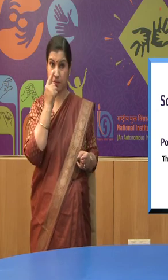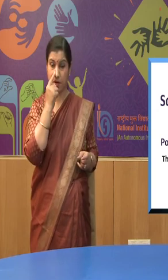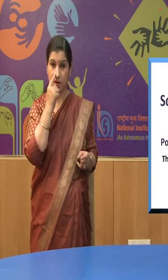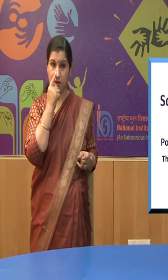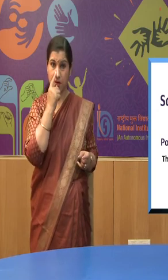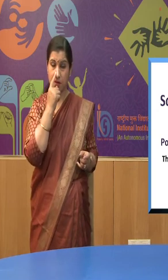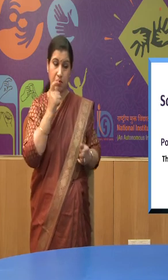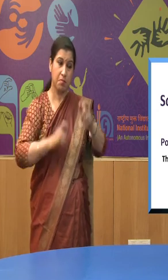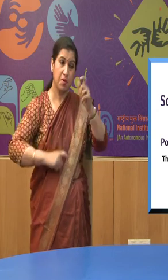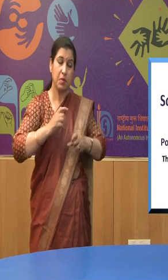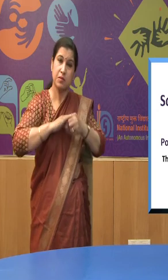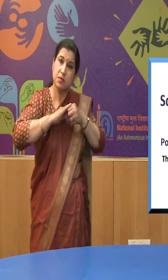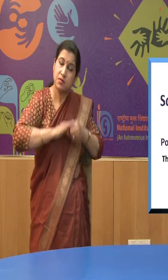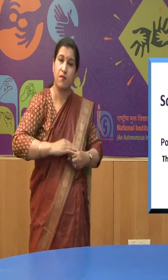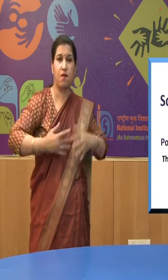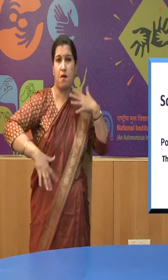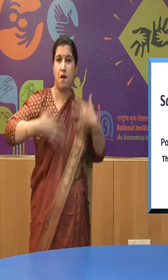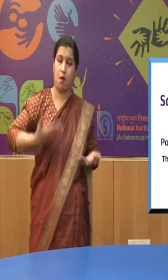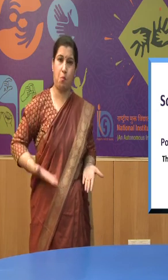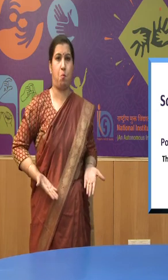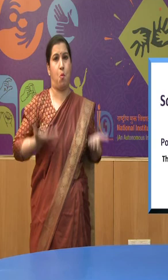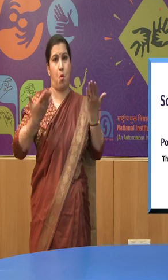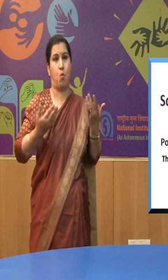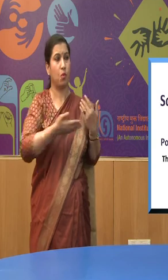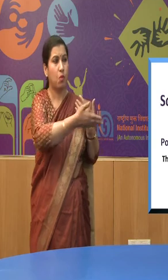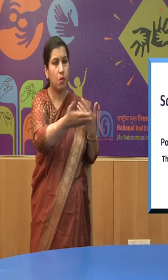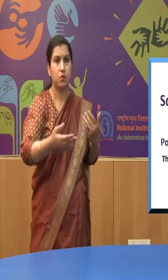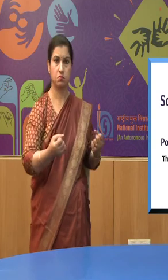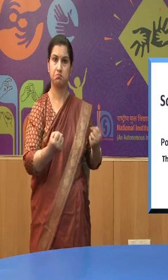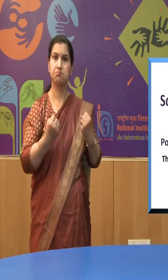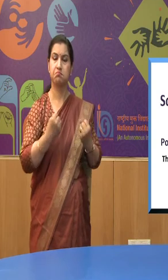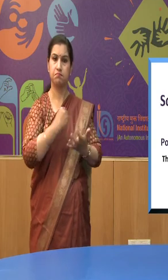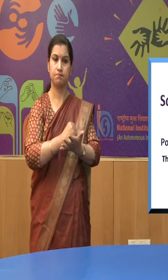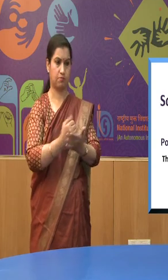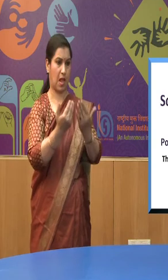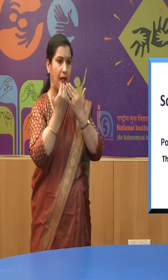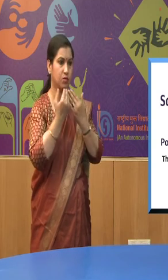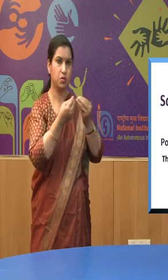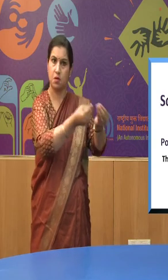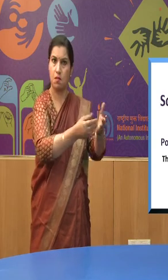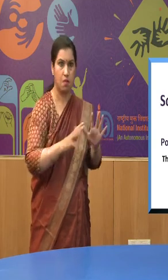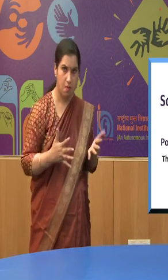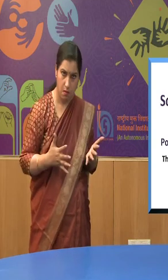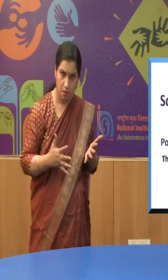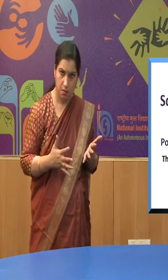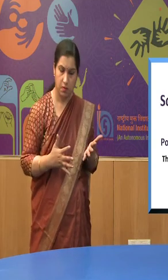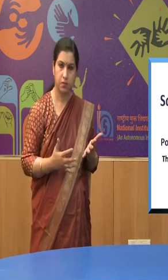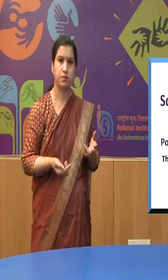was very bad, as they did not have a right to get education,